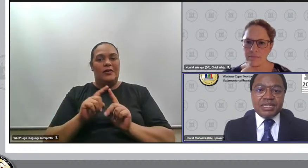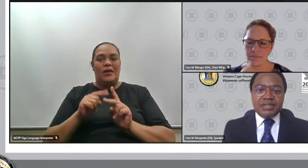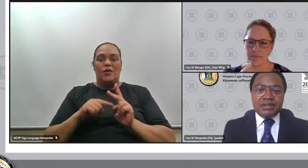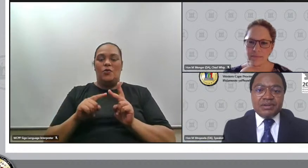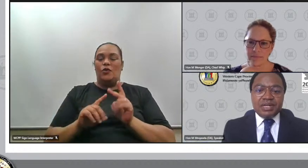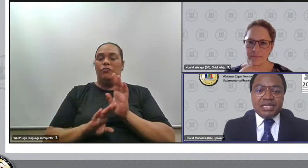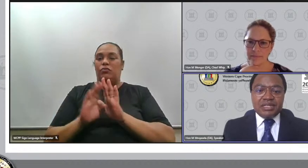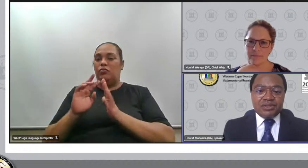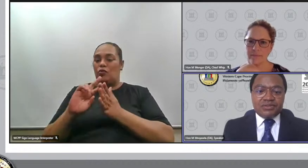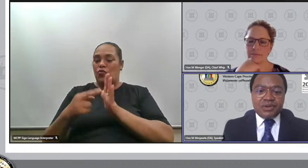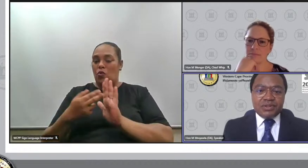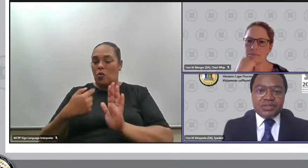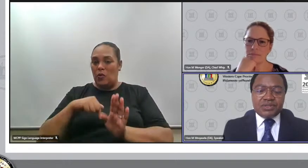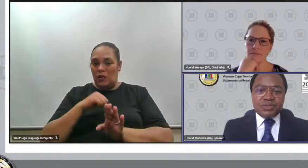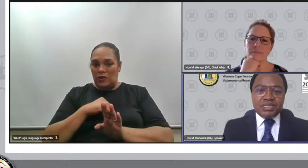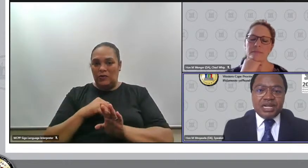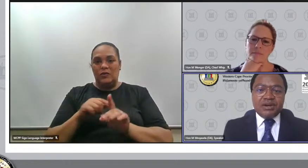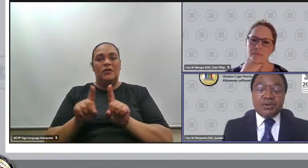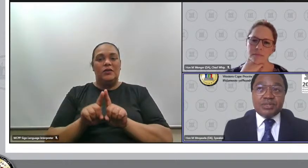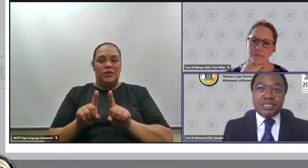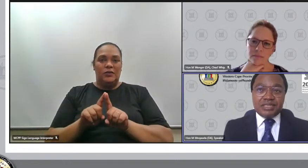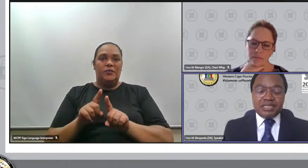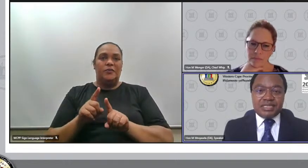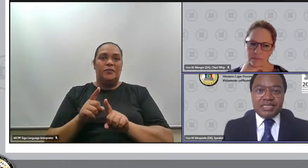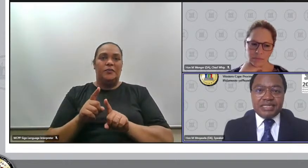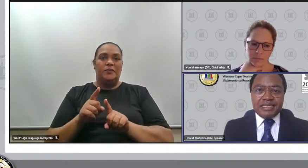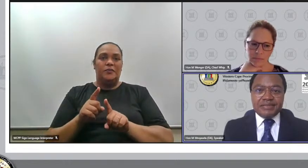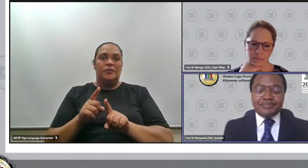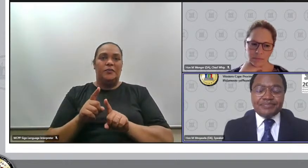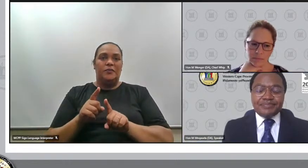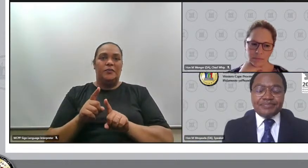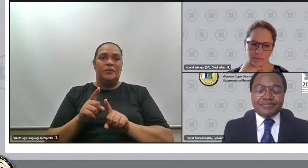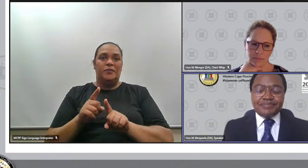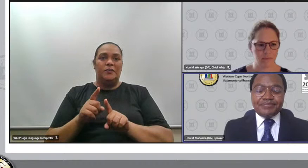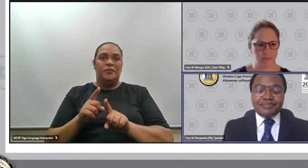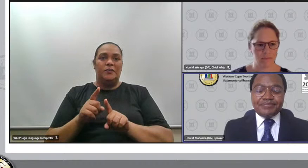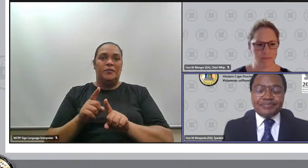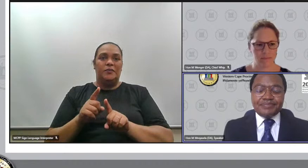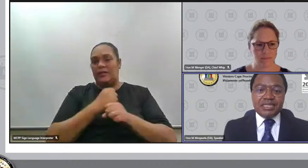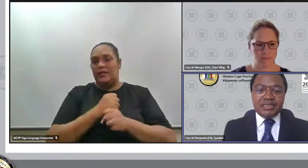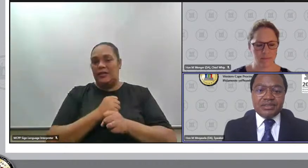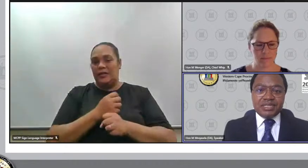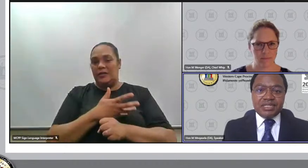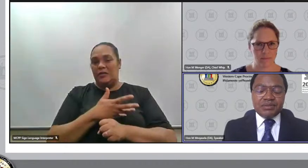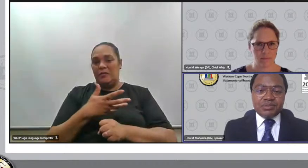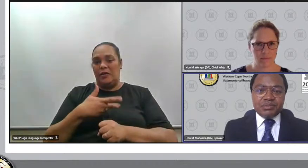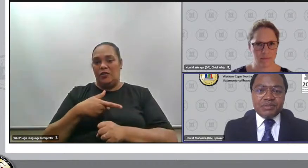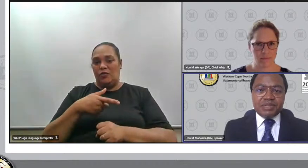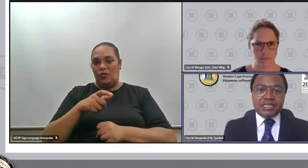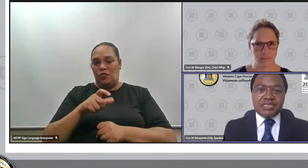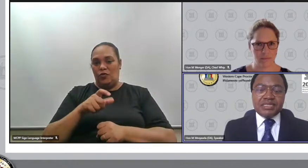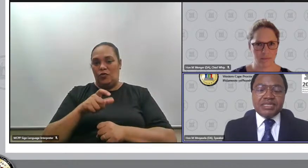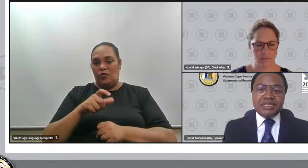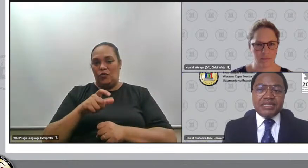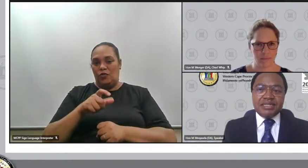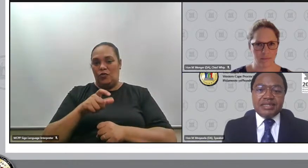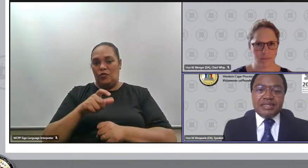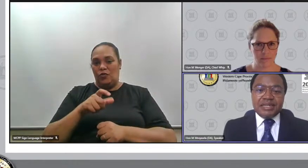our role. And of course, we are hosting this year Madam Chair and honourable